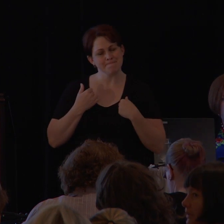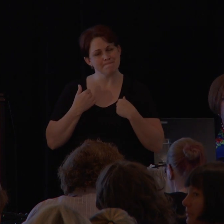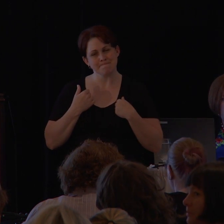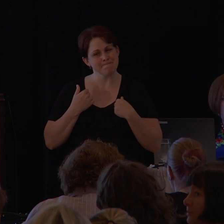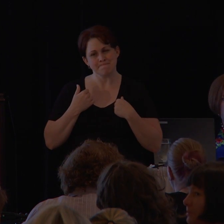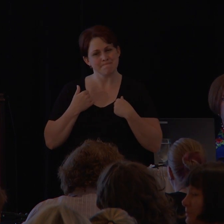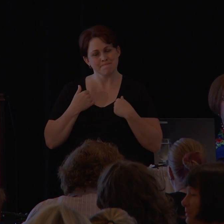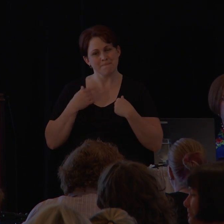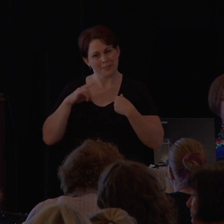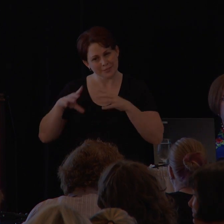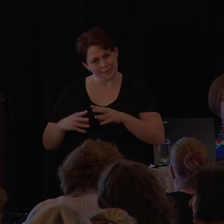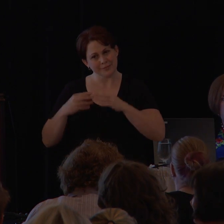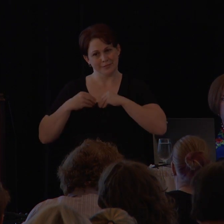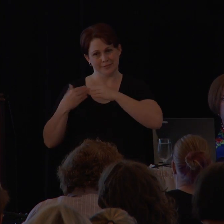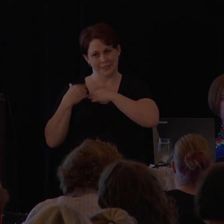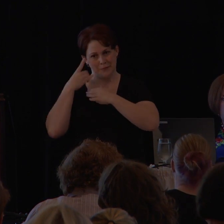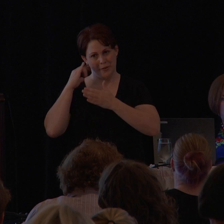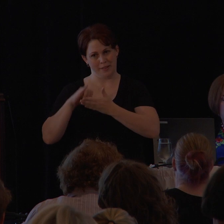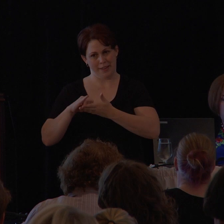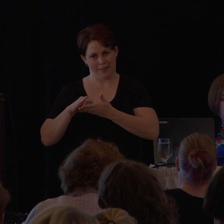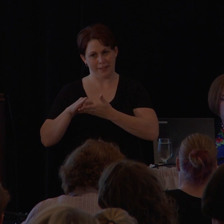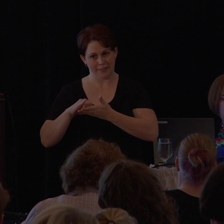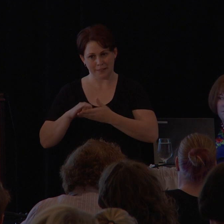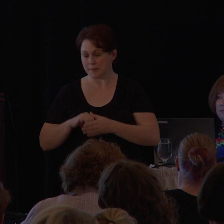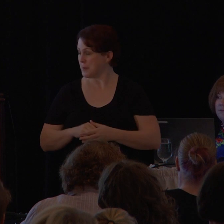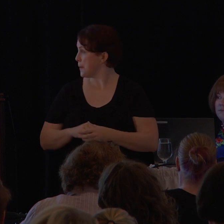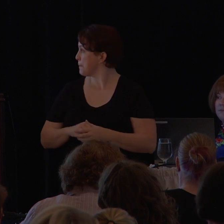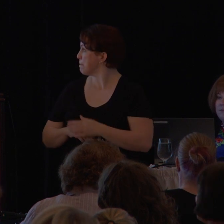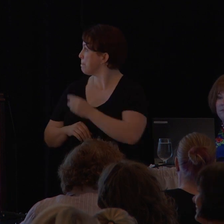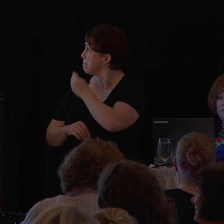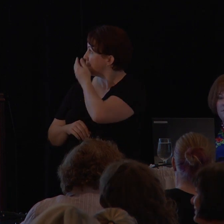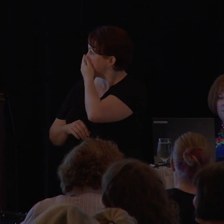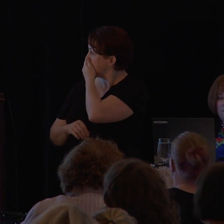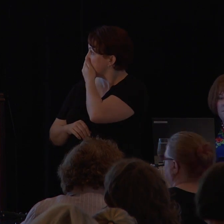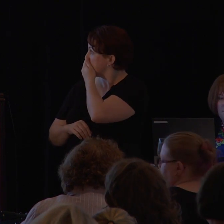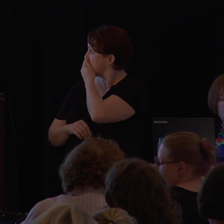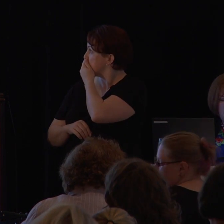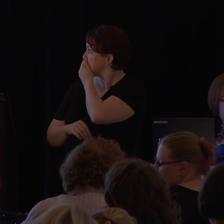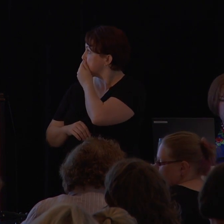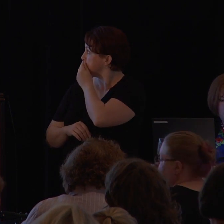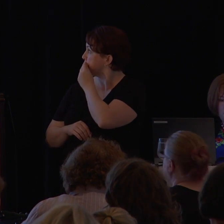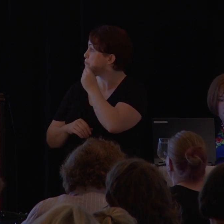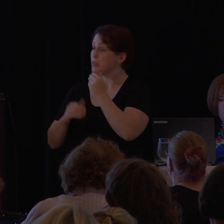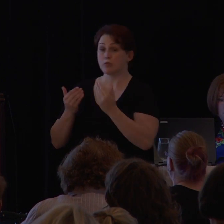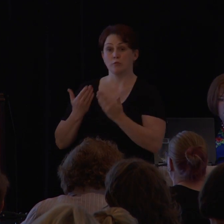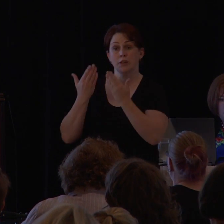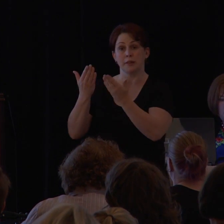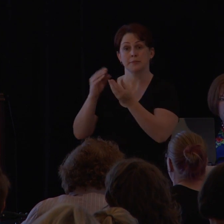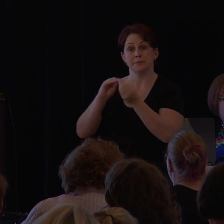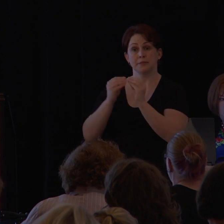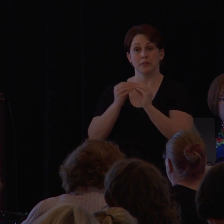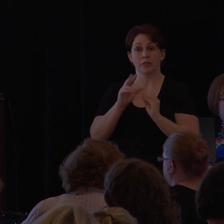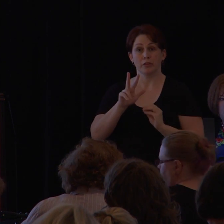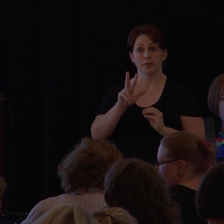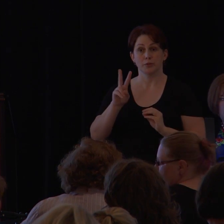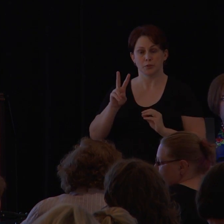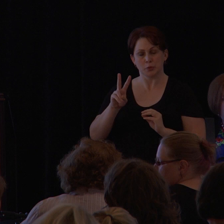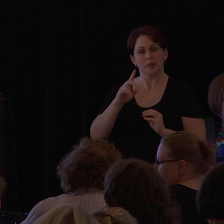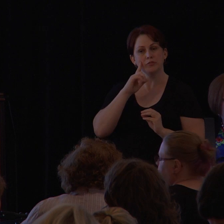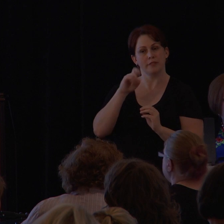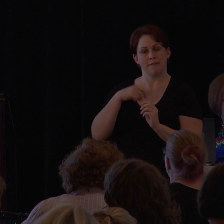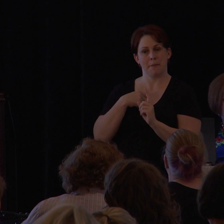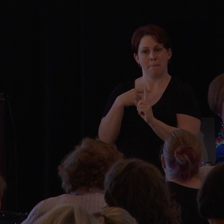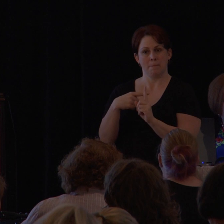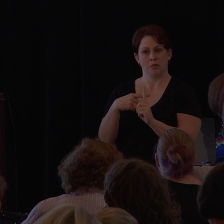an interpretation of jurisdiction. Another specific thing, next slide, recommendation 32, is that there be a positive duty